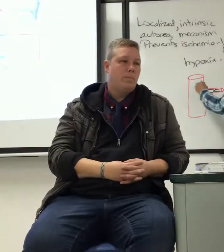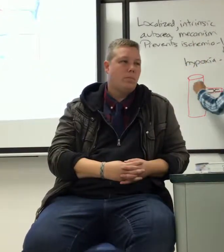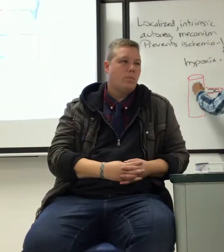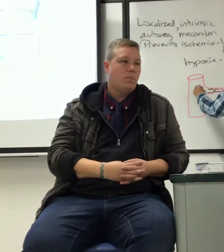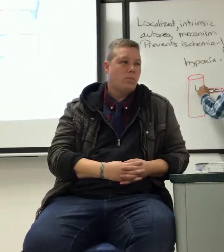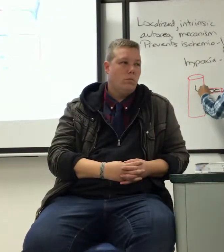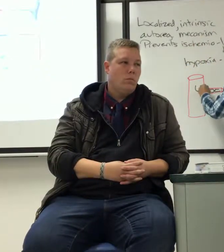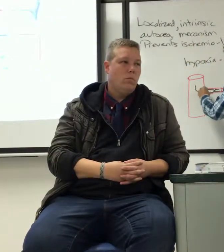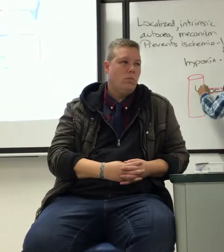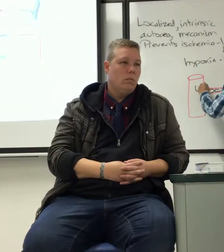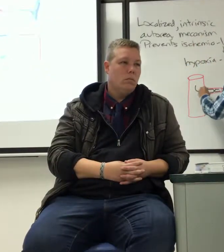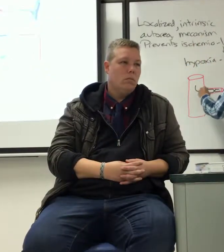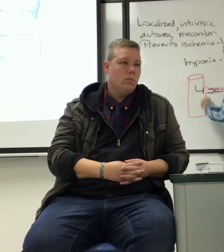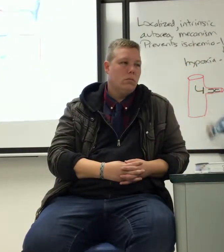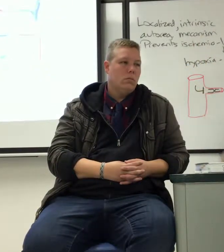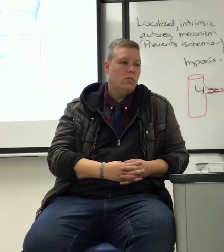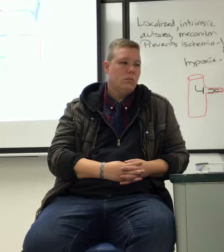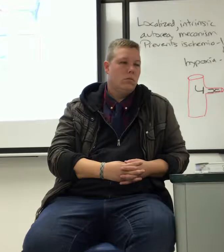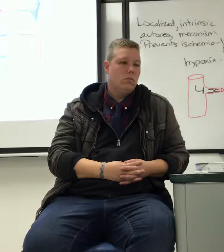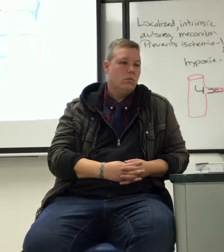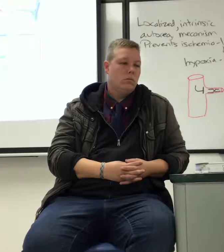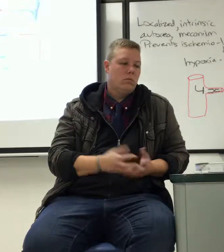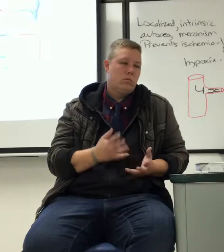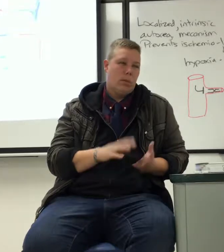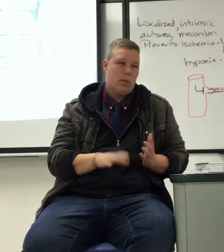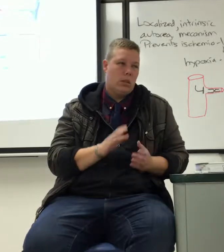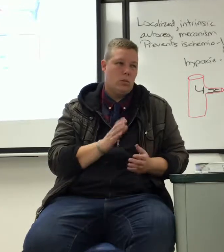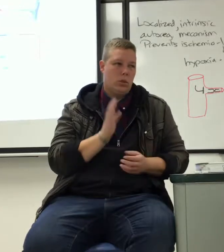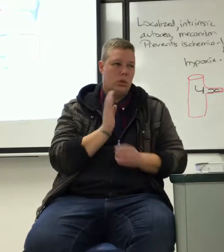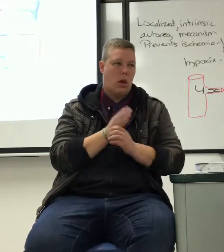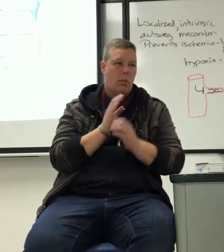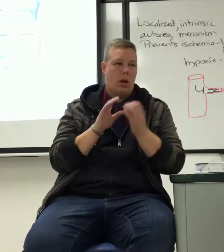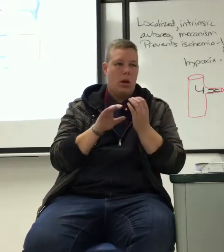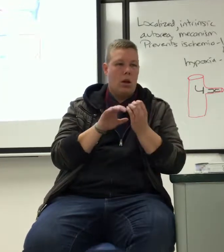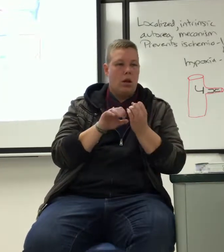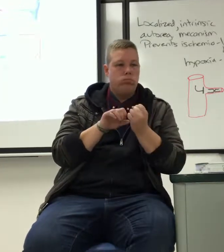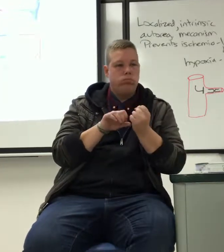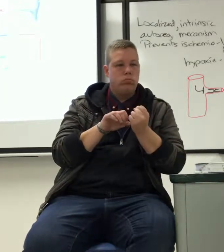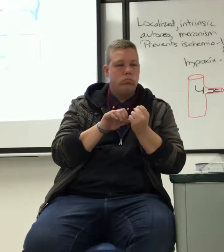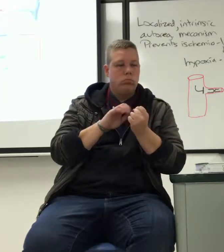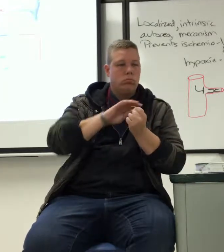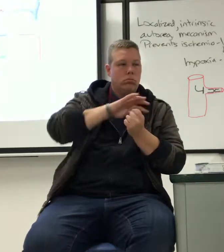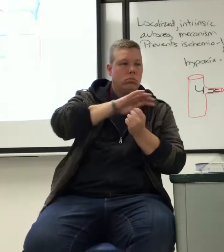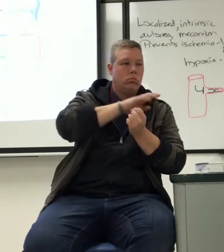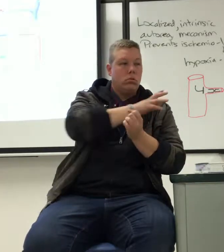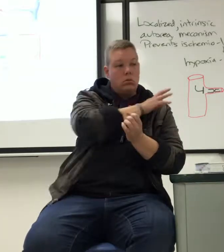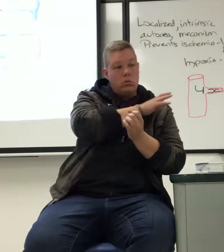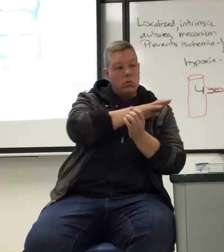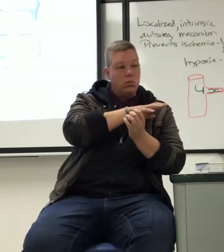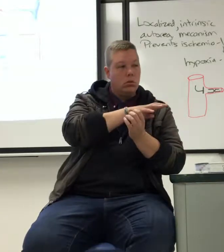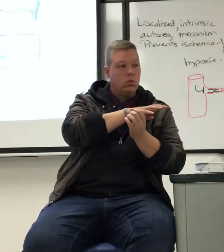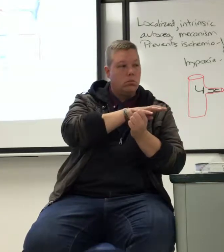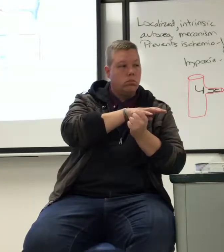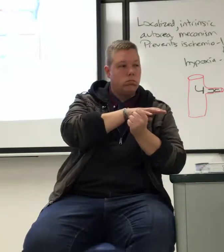So basically, just stop blood flow. Don't need it. Divert it somewhere else. Okay.